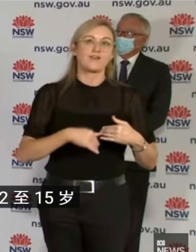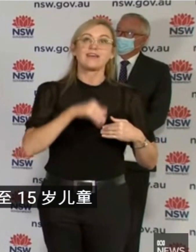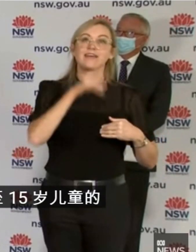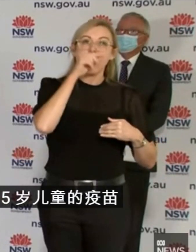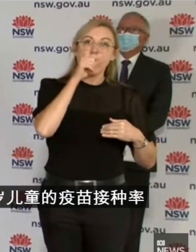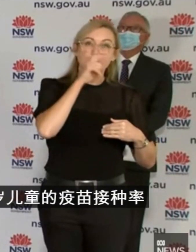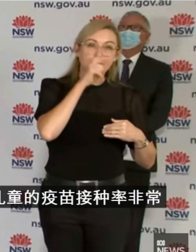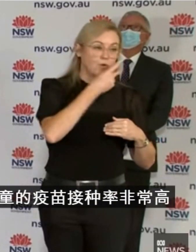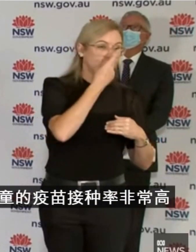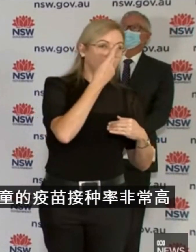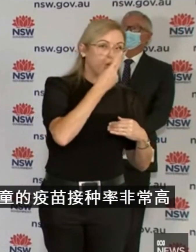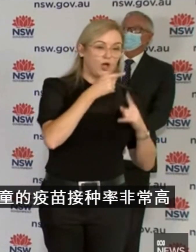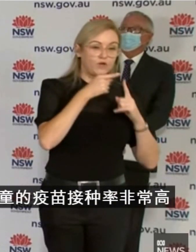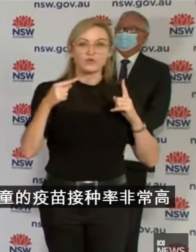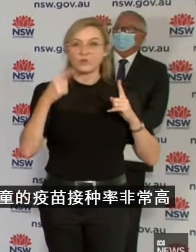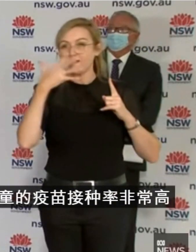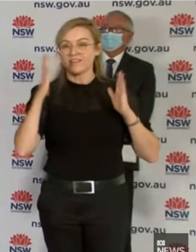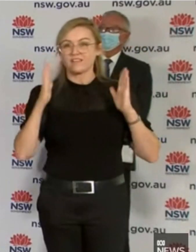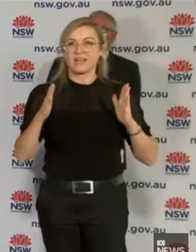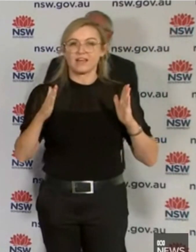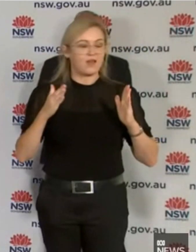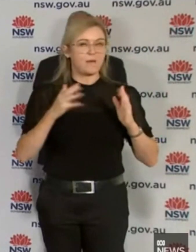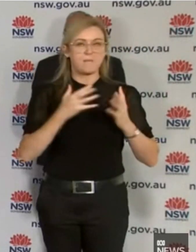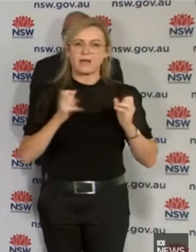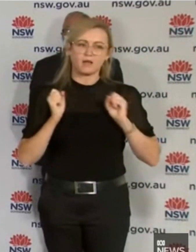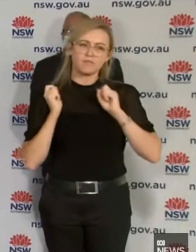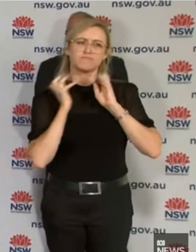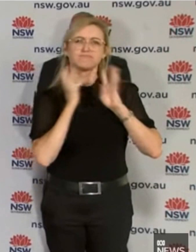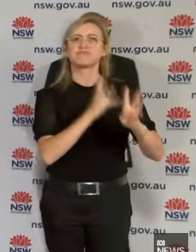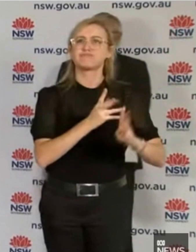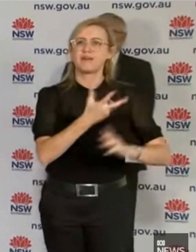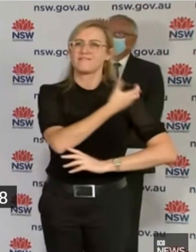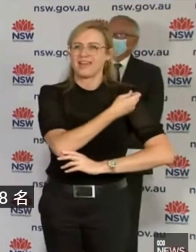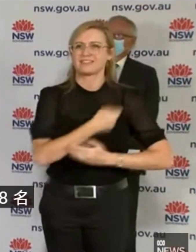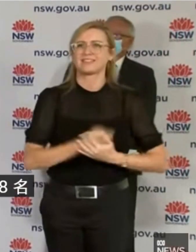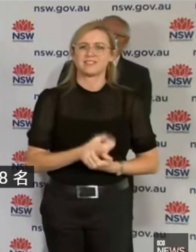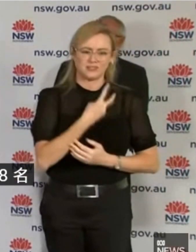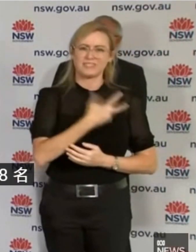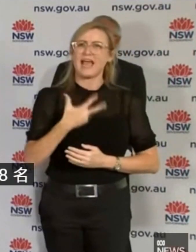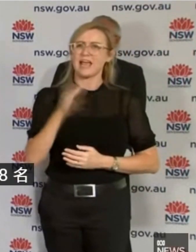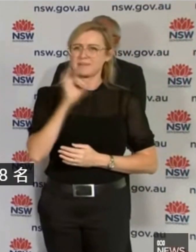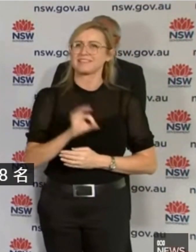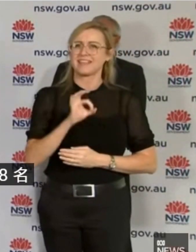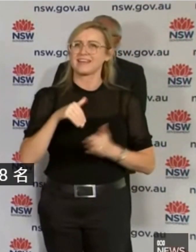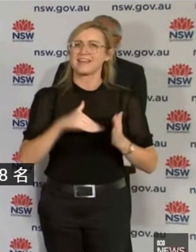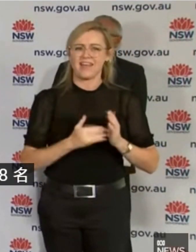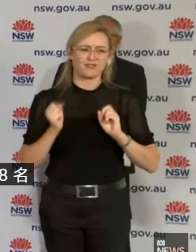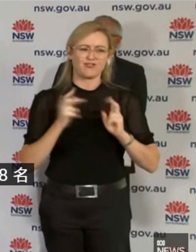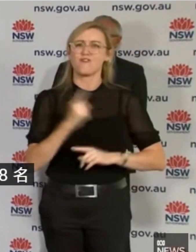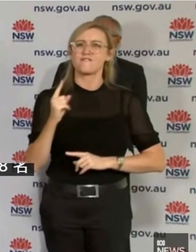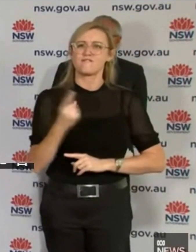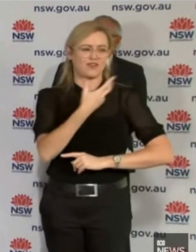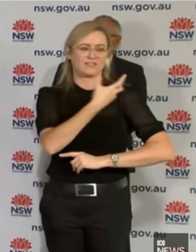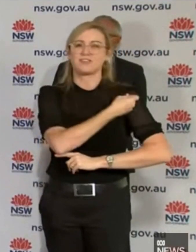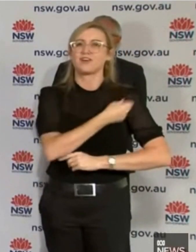to 15-year-olds. As you've heard, now 28% of 12 to 15-year-olds in New South Wales are now vaccinated.